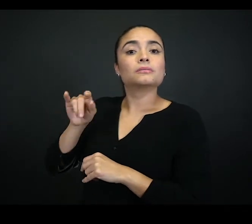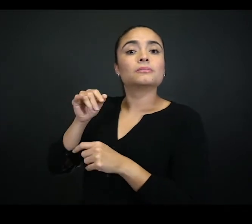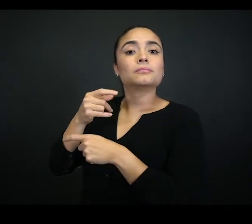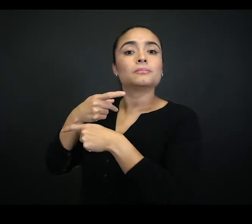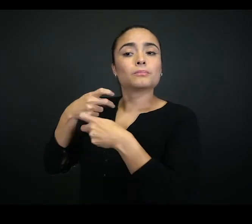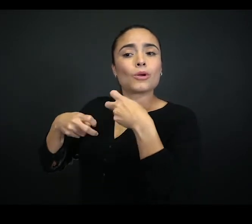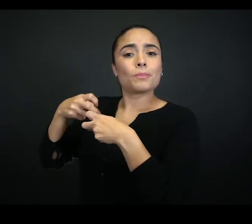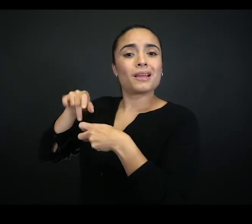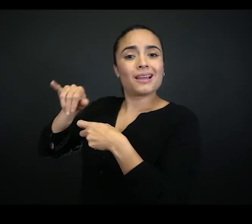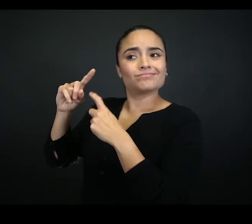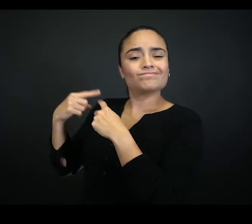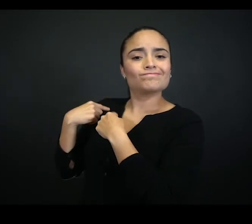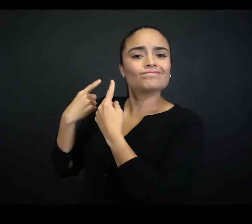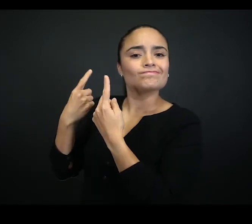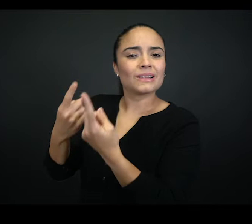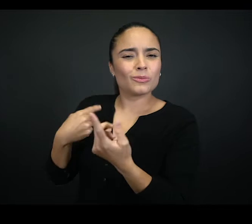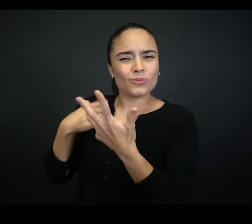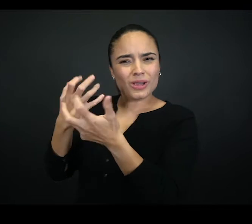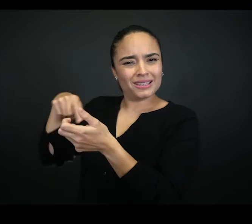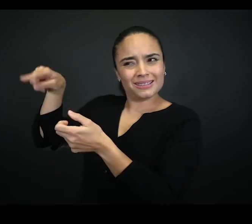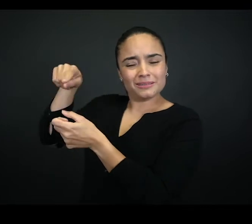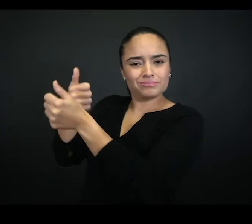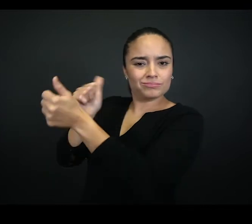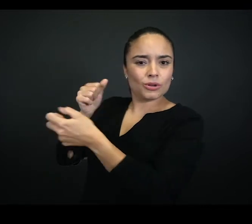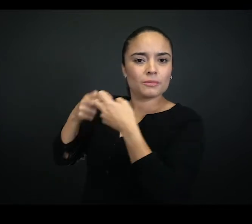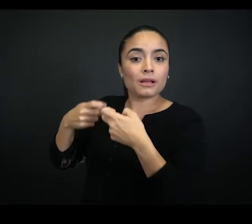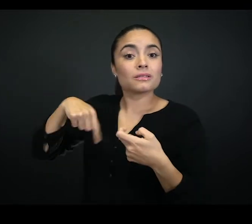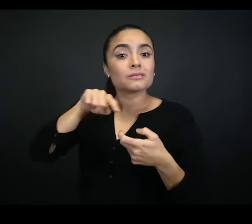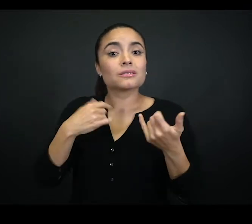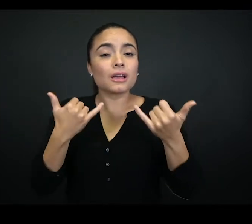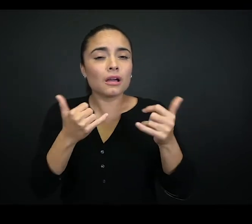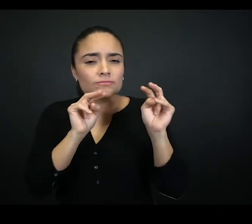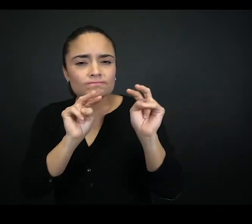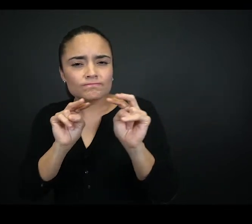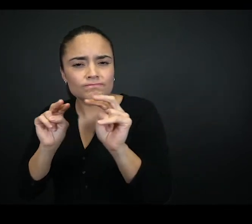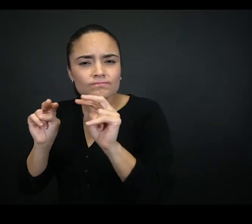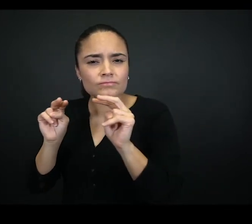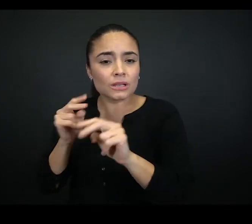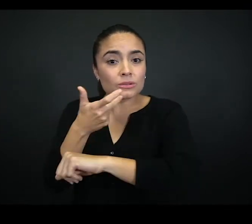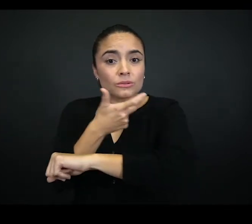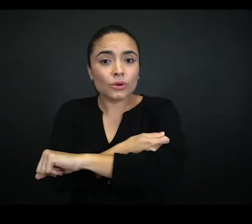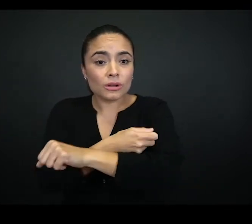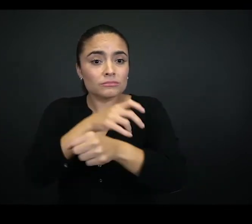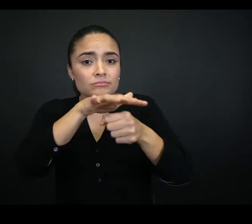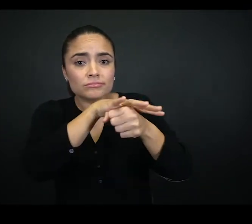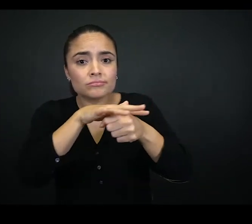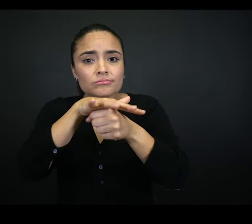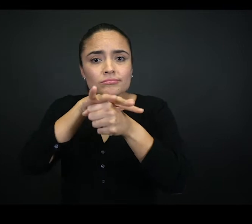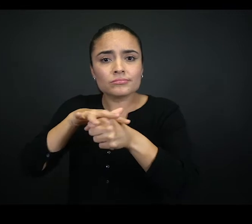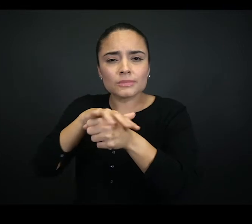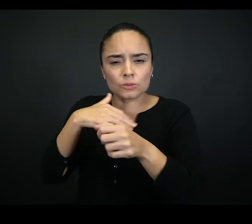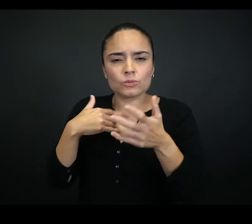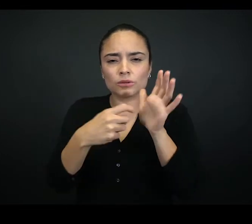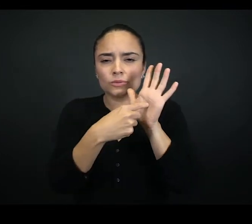the main driver. So our supervised injection sites right through here, I'm going to take you through. We've got a lot of